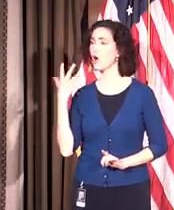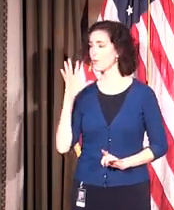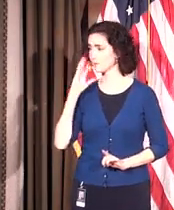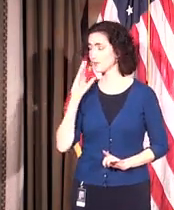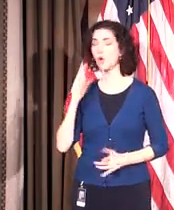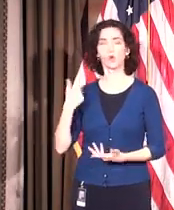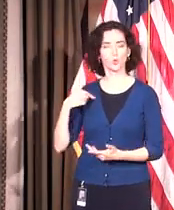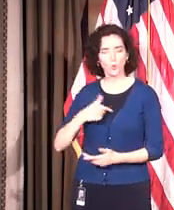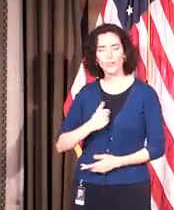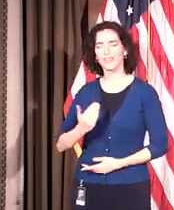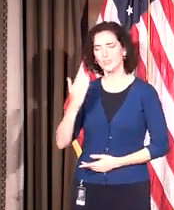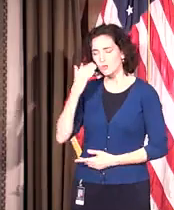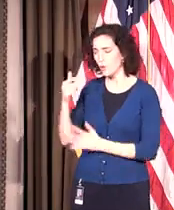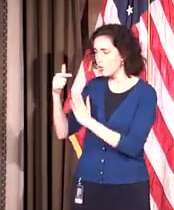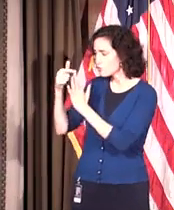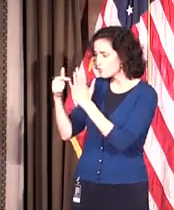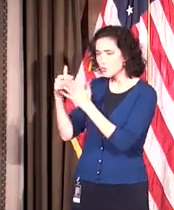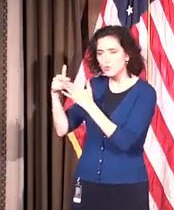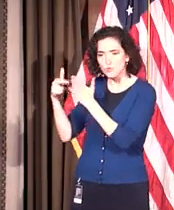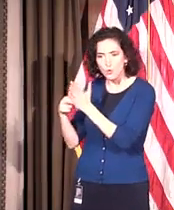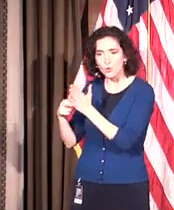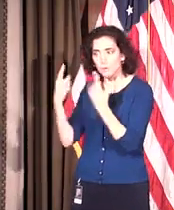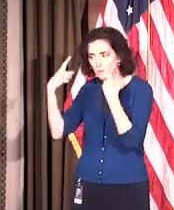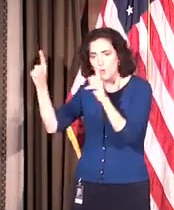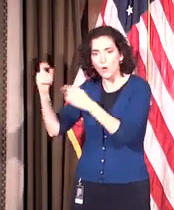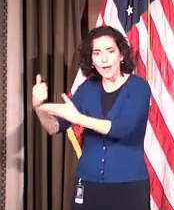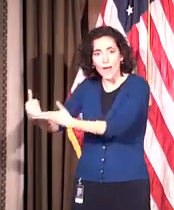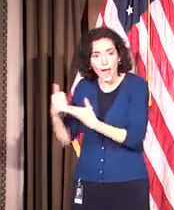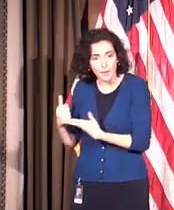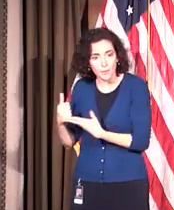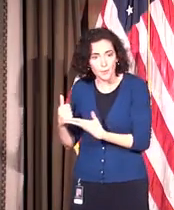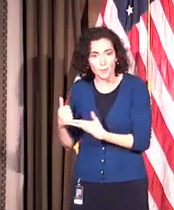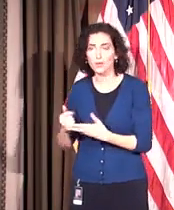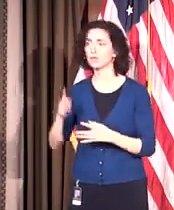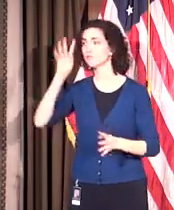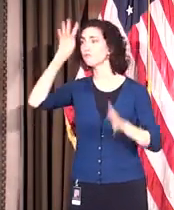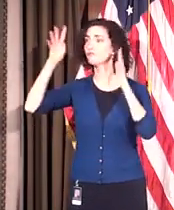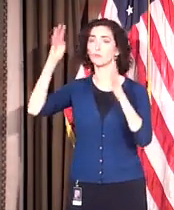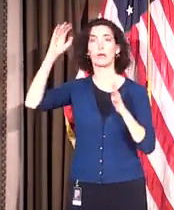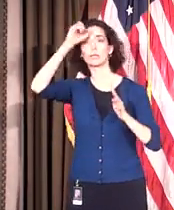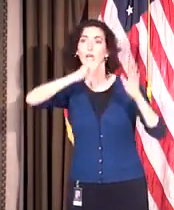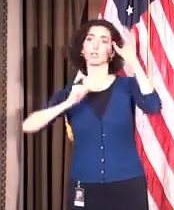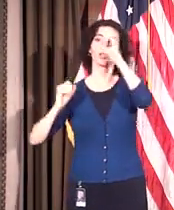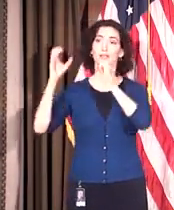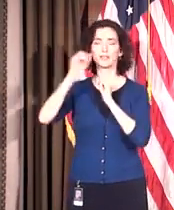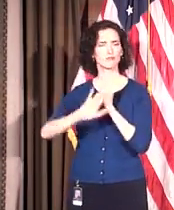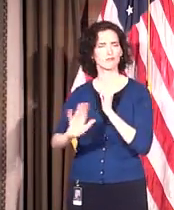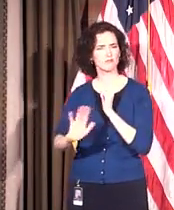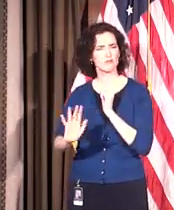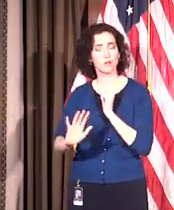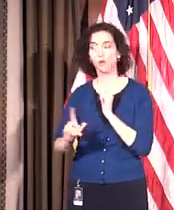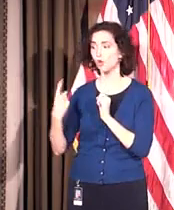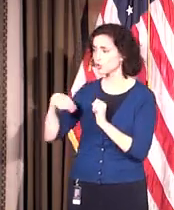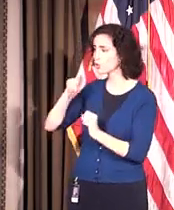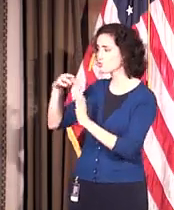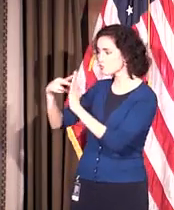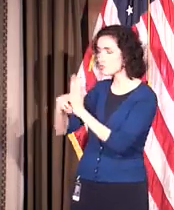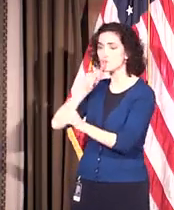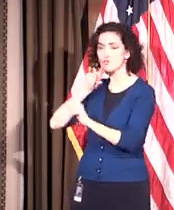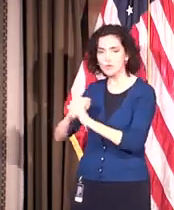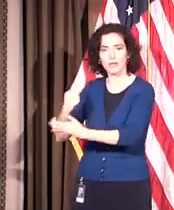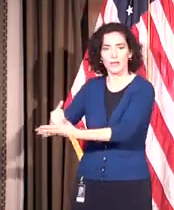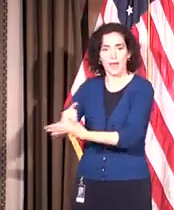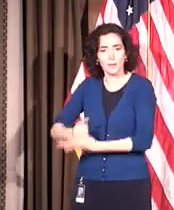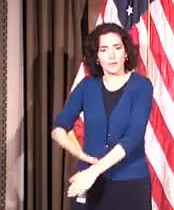measures work. So this isn't hypothetical. Nobody's guessing here. These measures really work. So